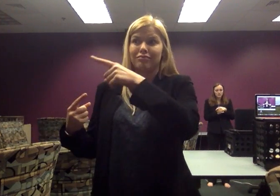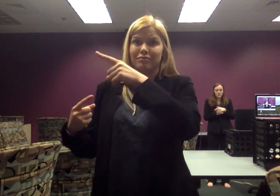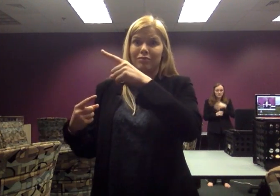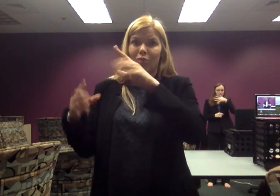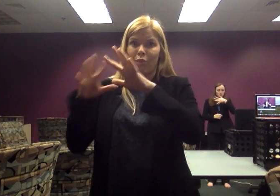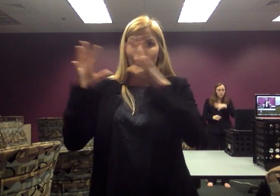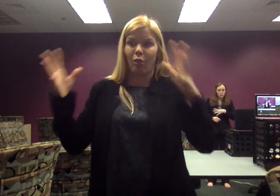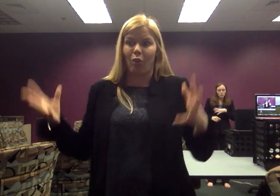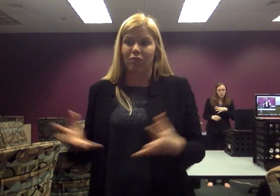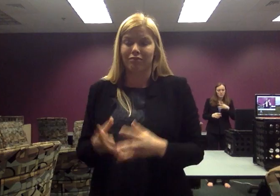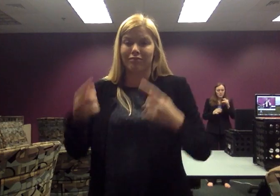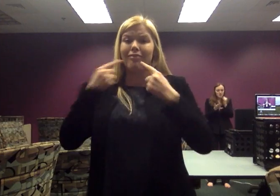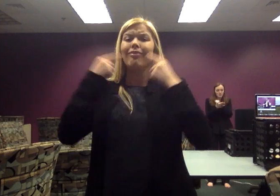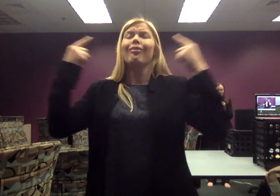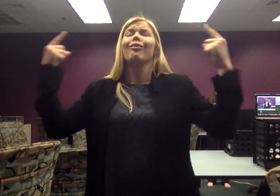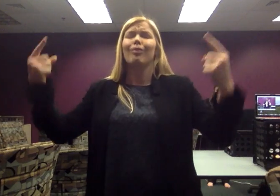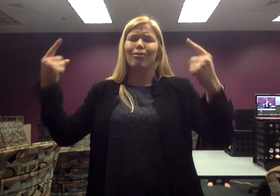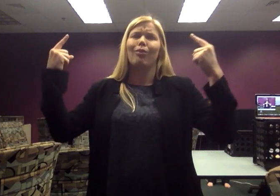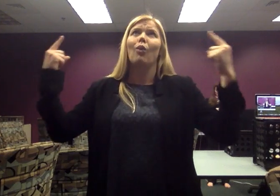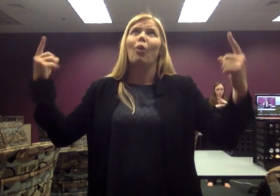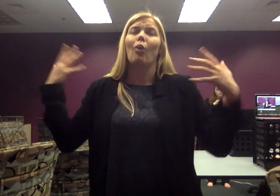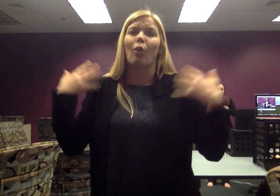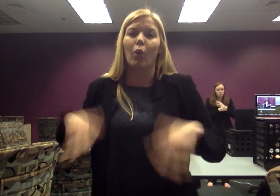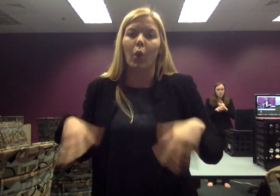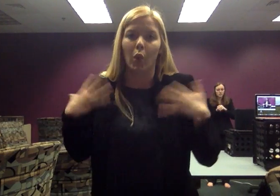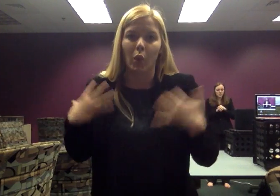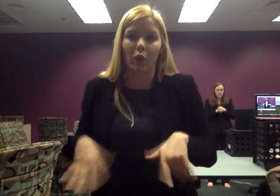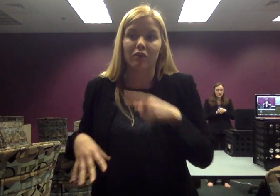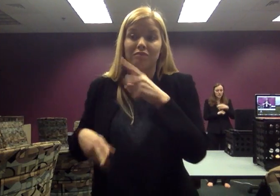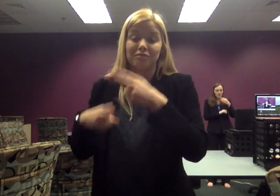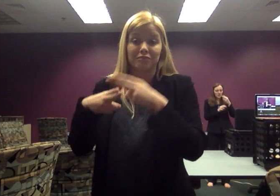Georgia O'Keeffe. Okay? Georgia O'Keeffe